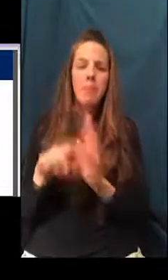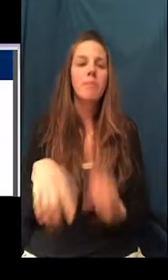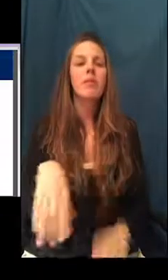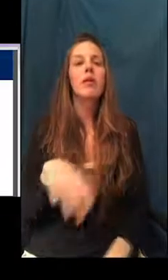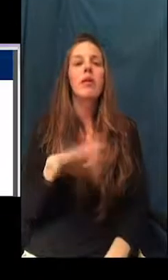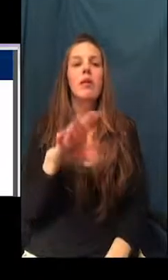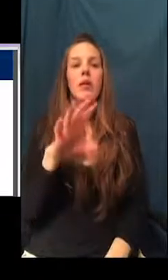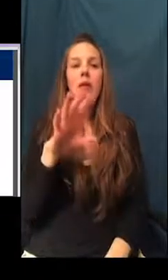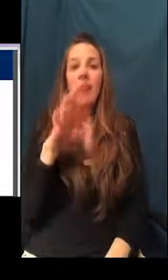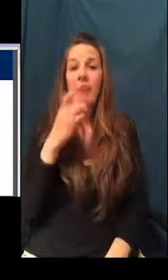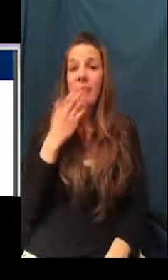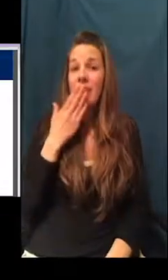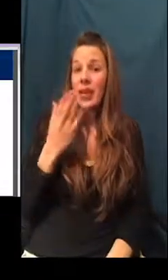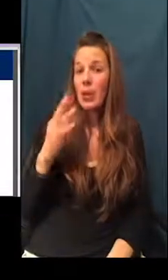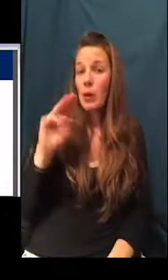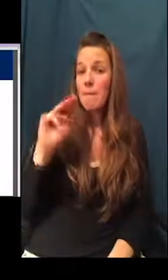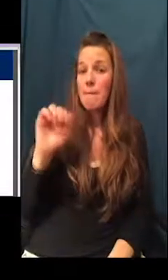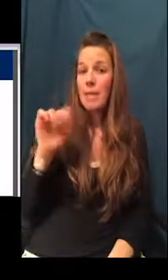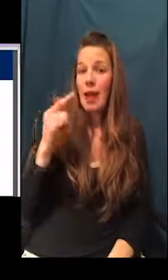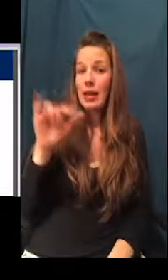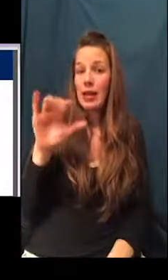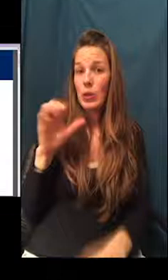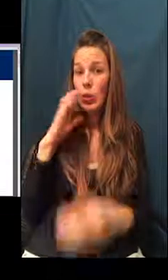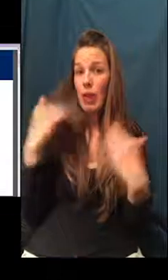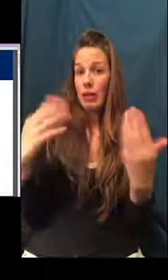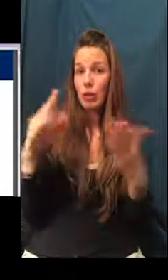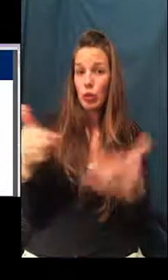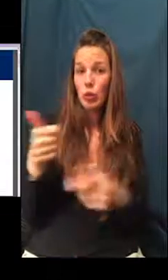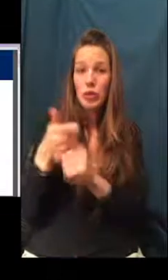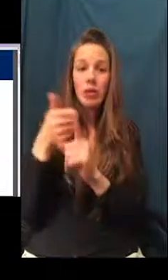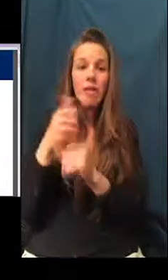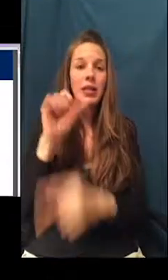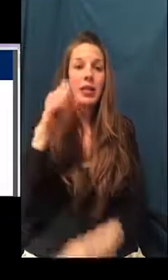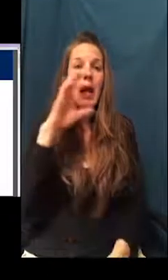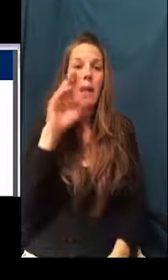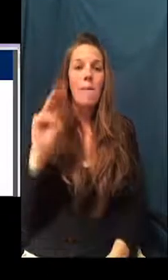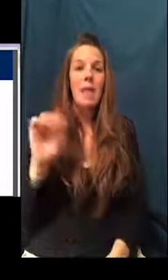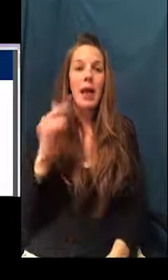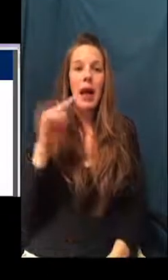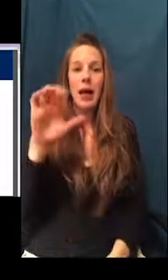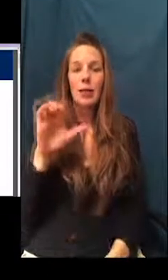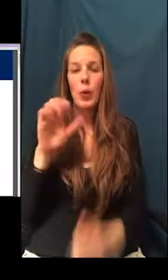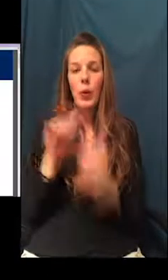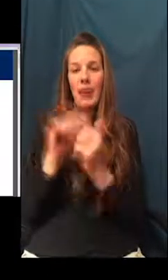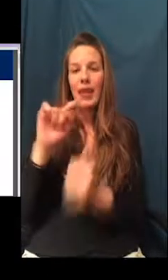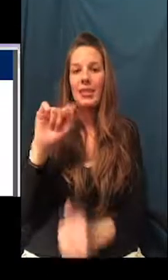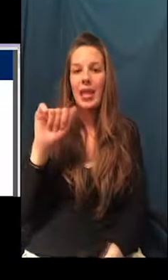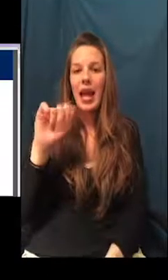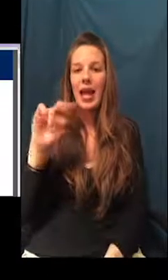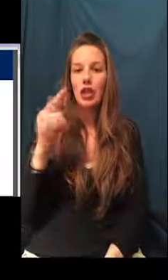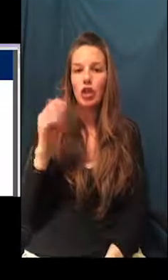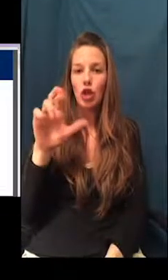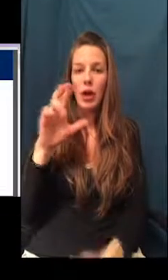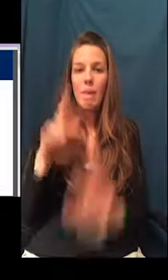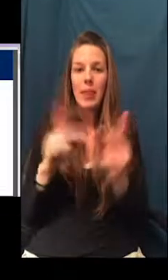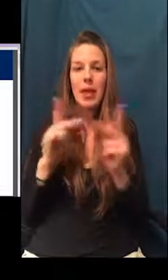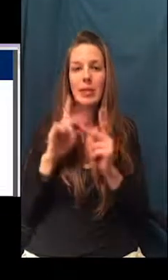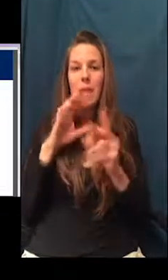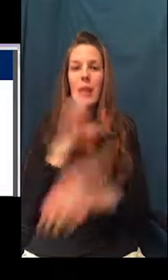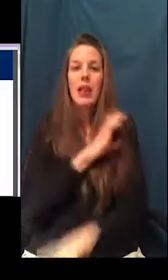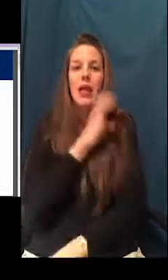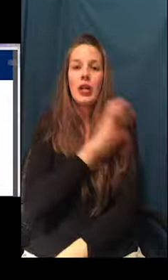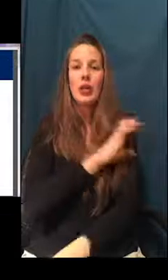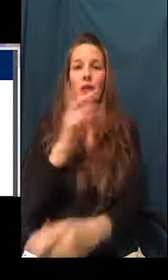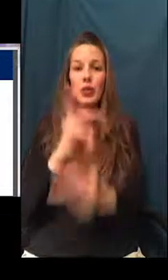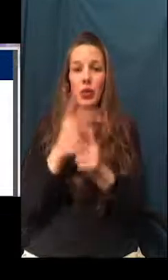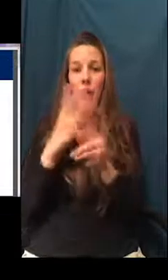Okay, thank you. And Maggie, can you introduce yourself, please? Yeah, I'm Maggie Hartzler. I'm with Tanager Place. I'm a clinical supervisor in our